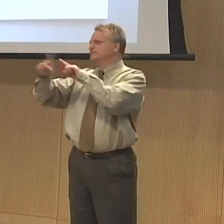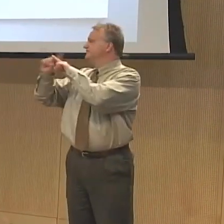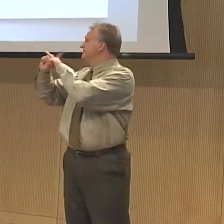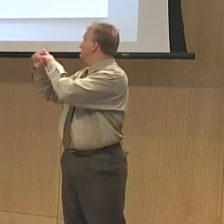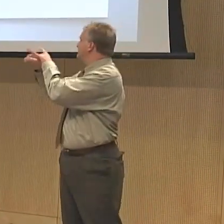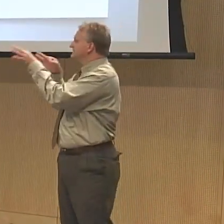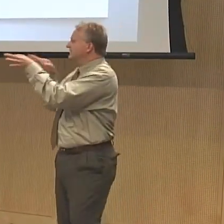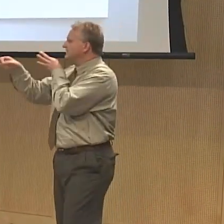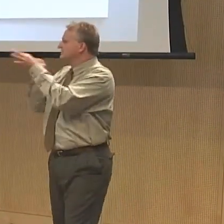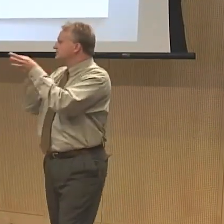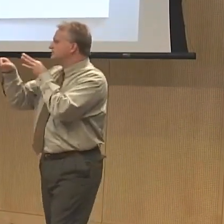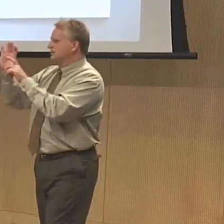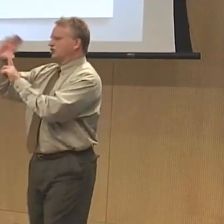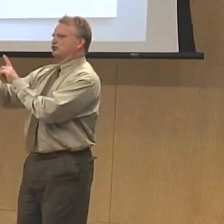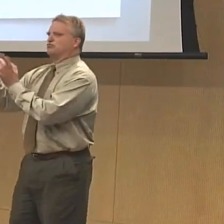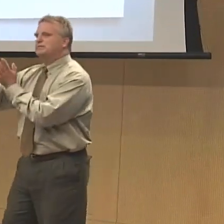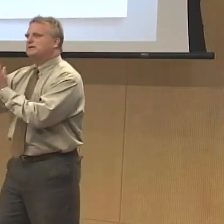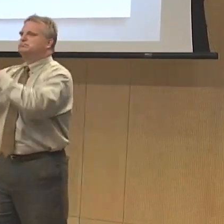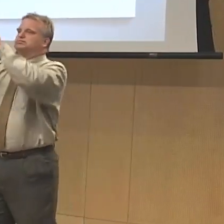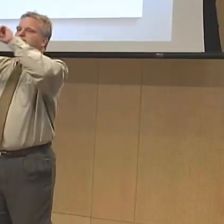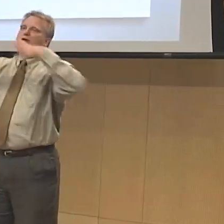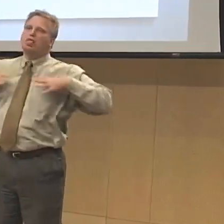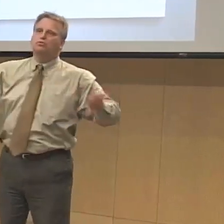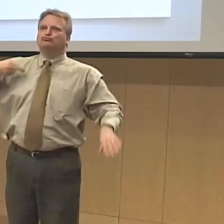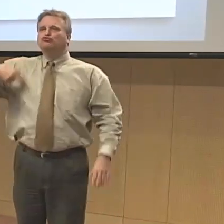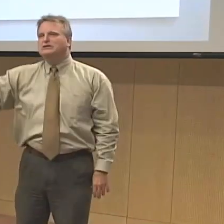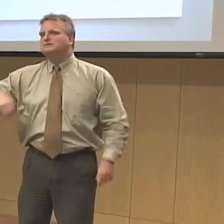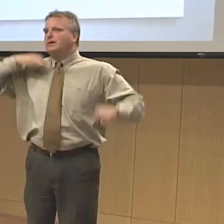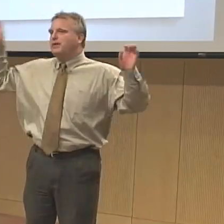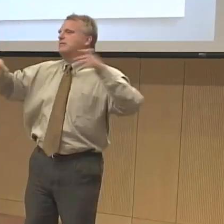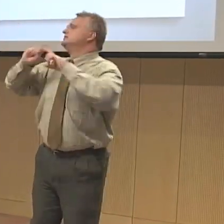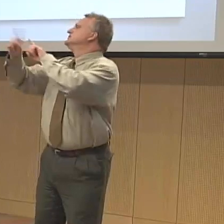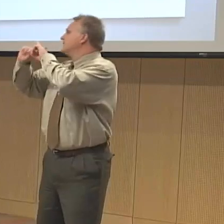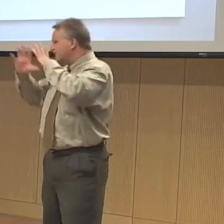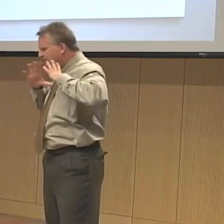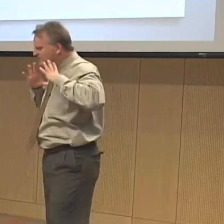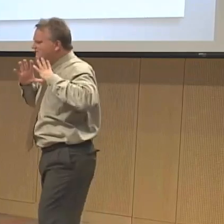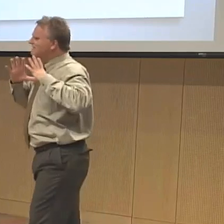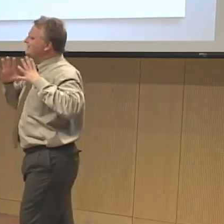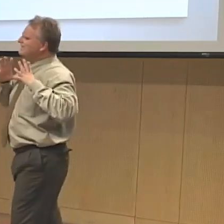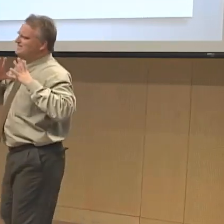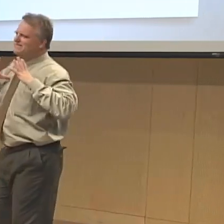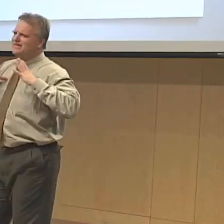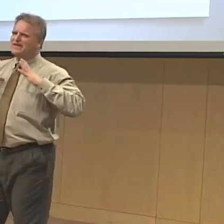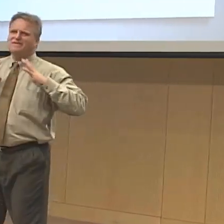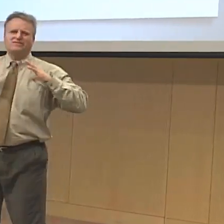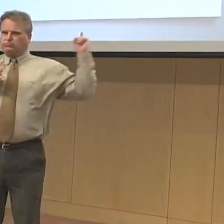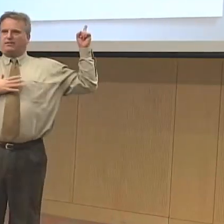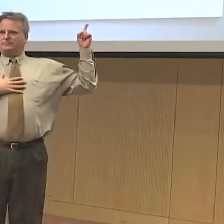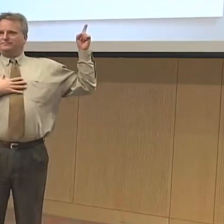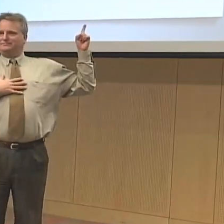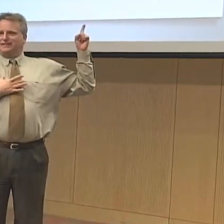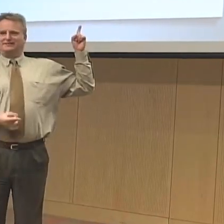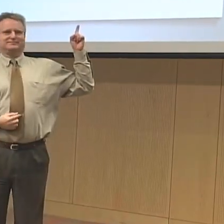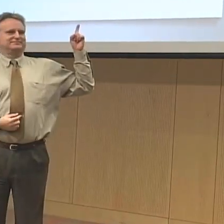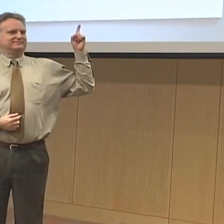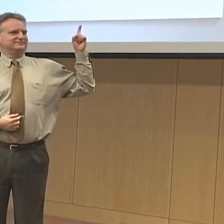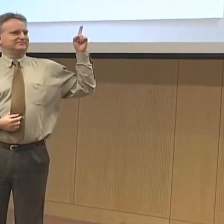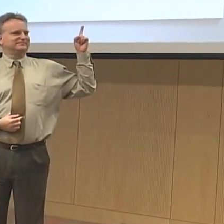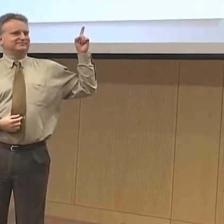We've all seen a myriad of definitions of what culture refers to: clothing, religion, language, and this is my